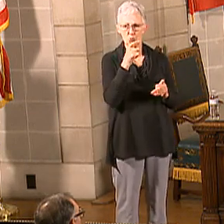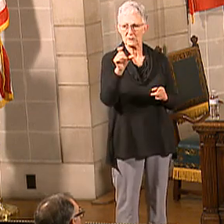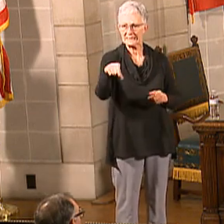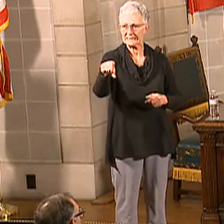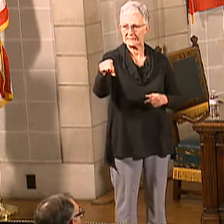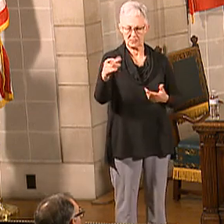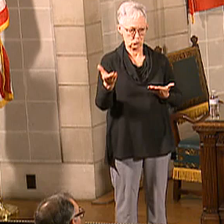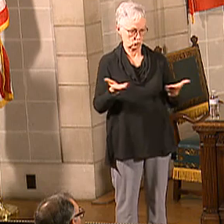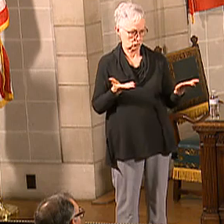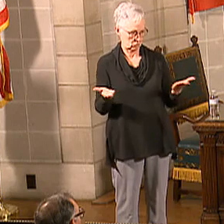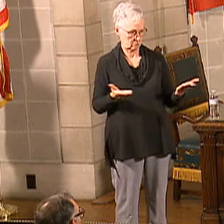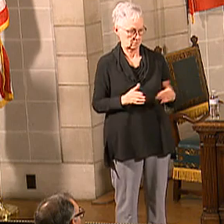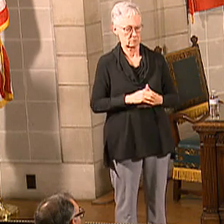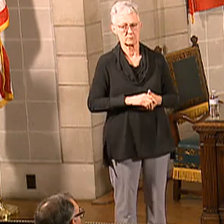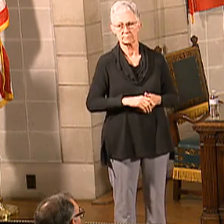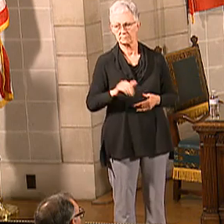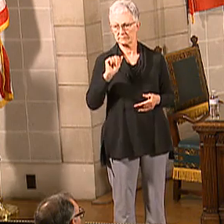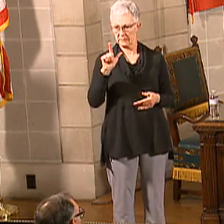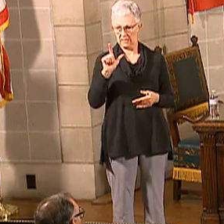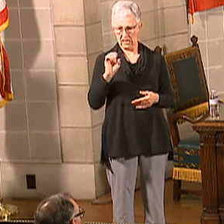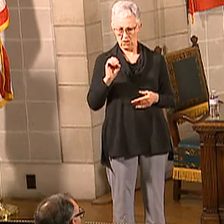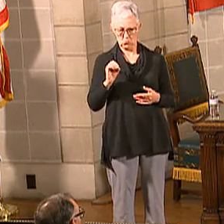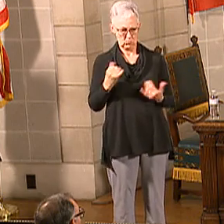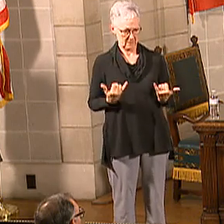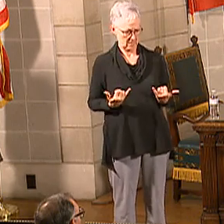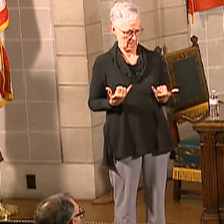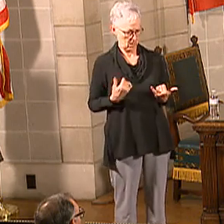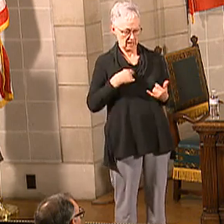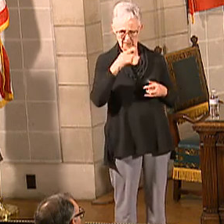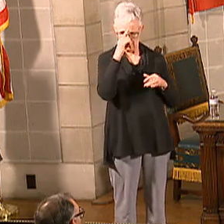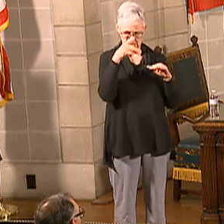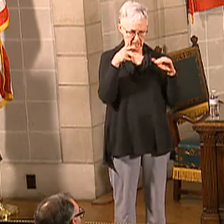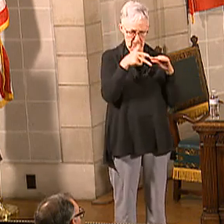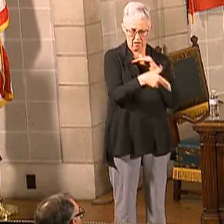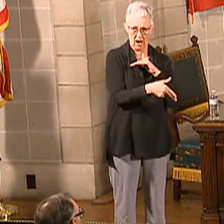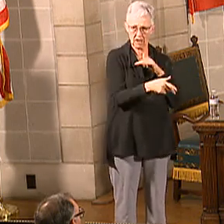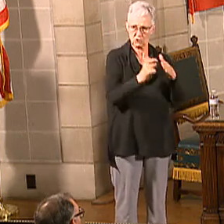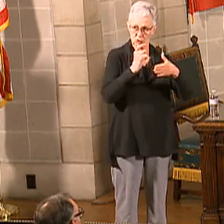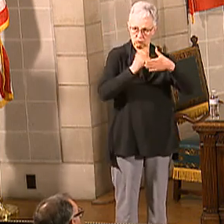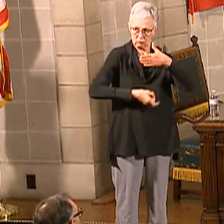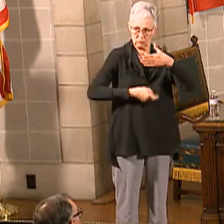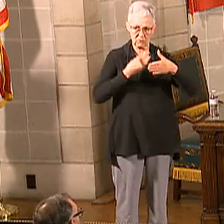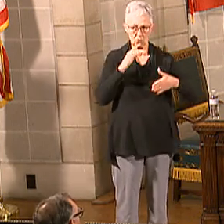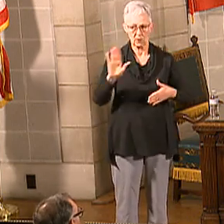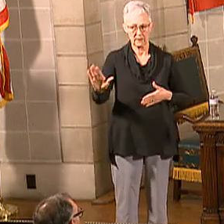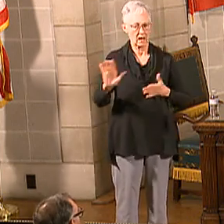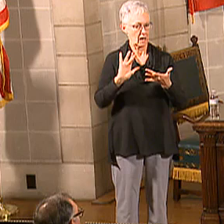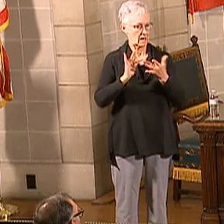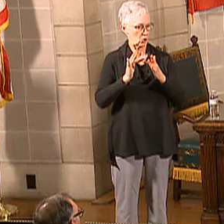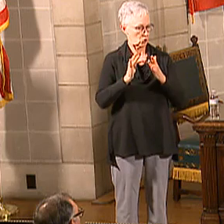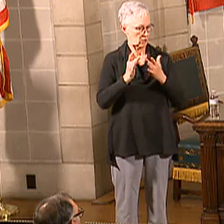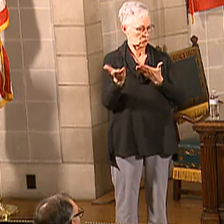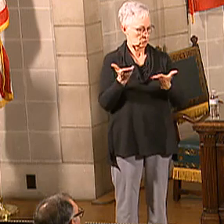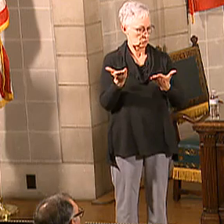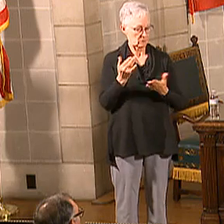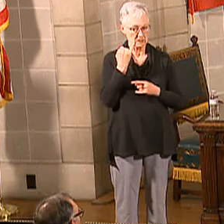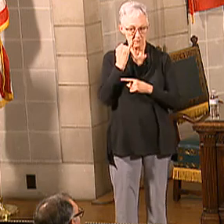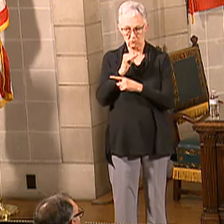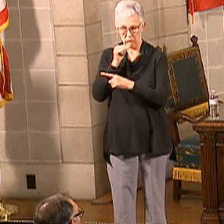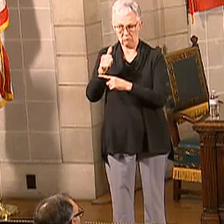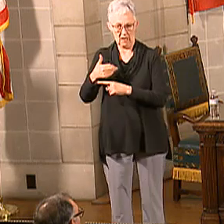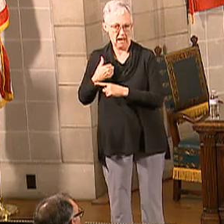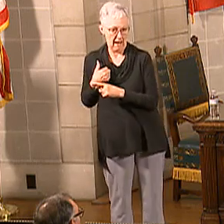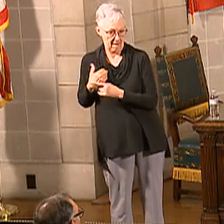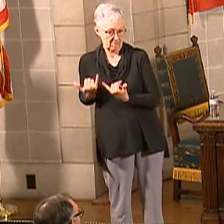example, Allo is, I think, cutting the fees for their internet service, and if you don't have internet service with them, they'll offer a 60-day free